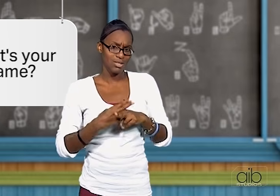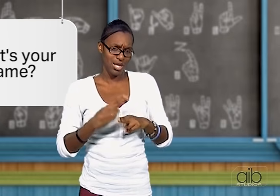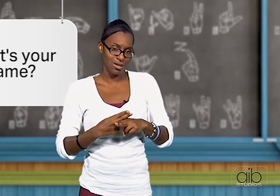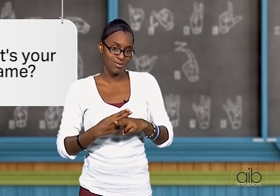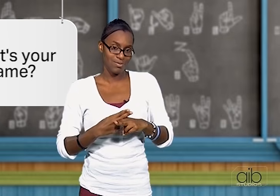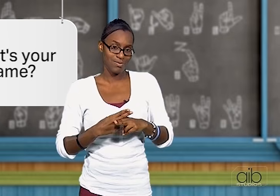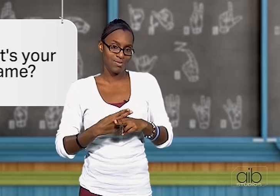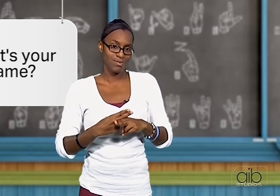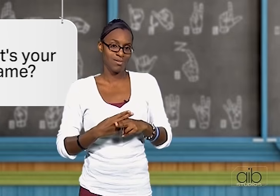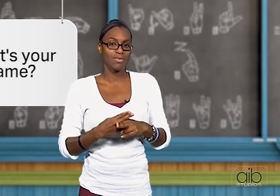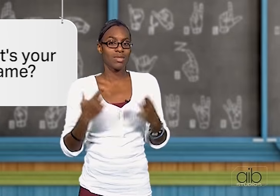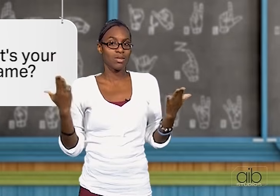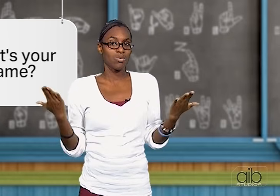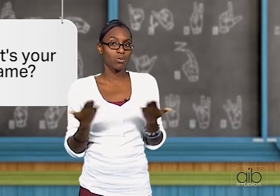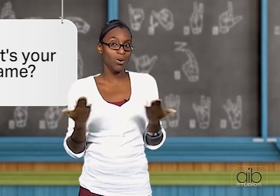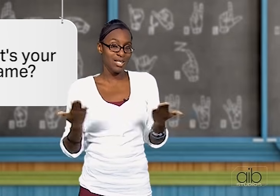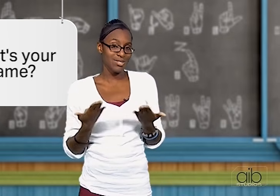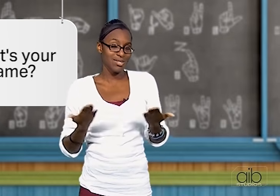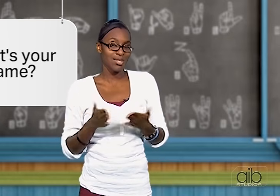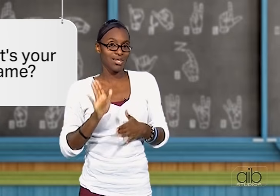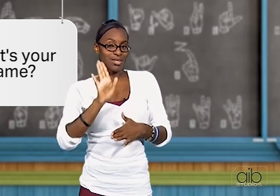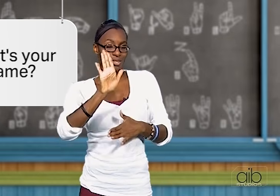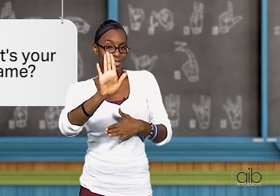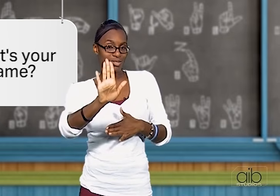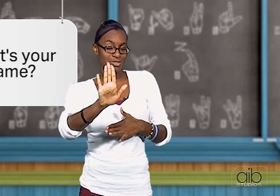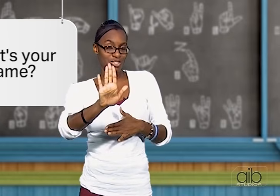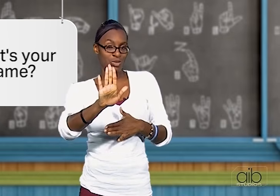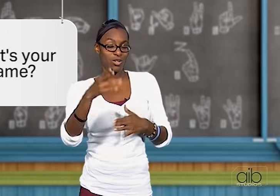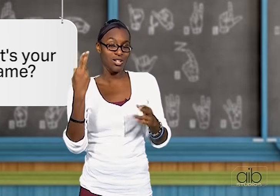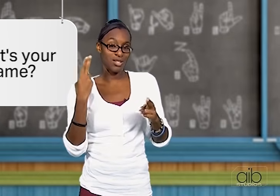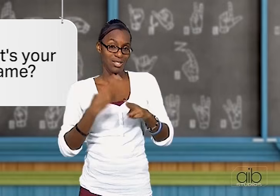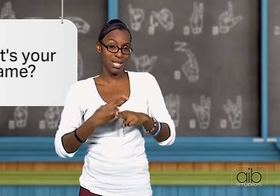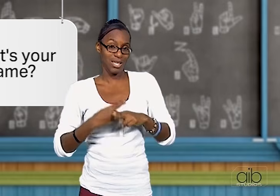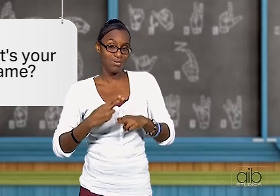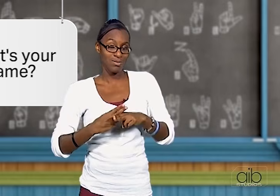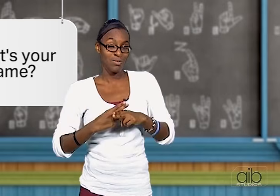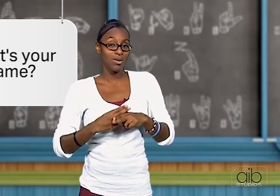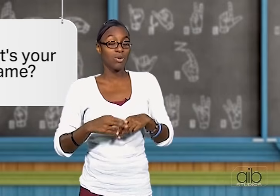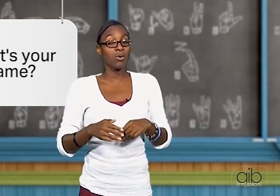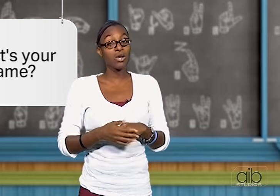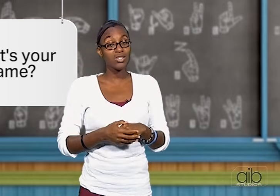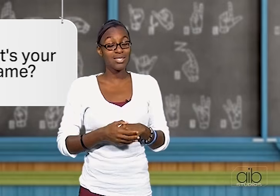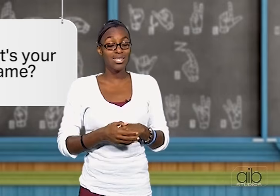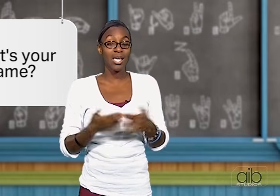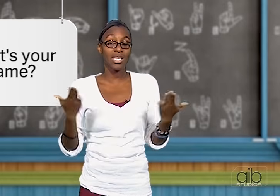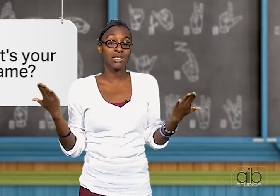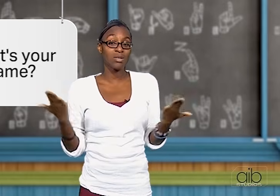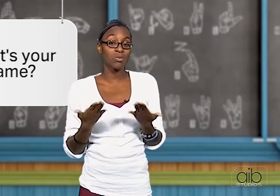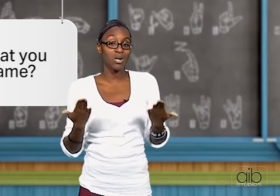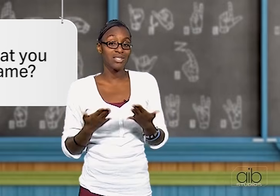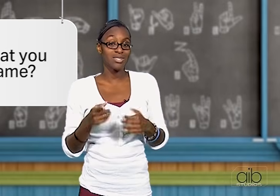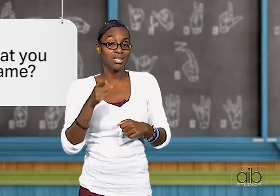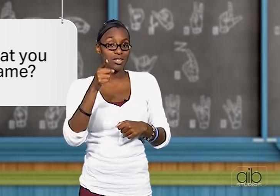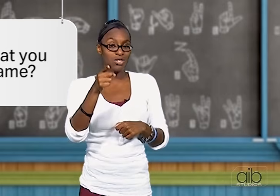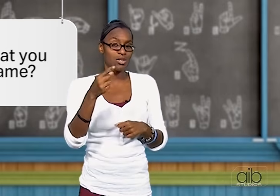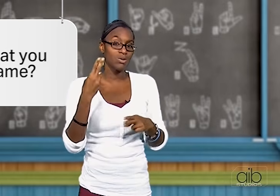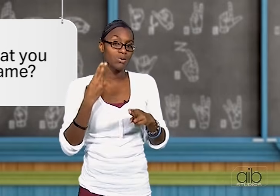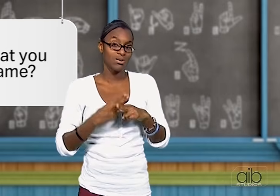name. What your name. Or you can sign what you